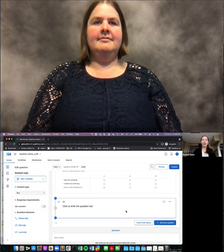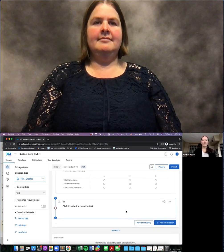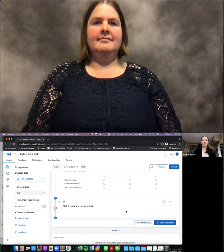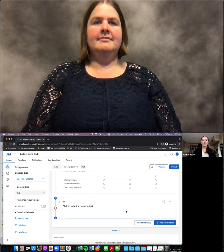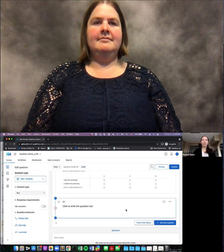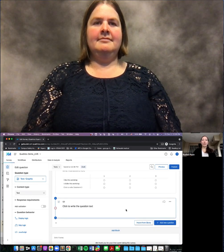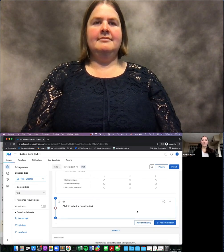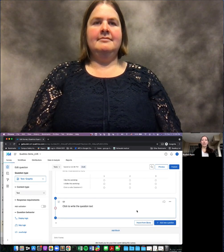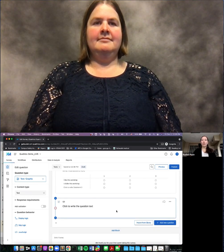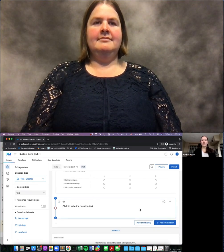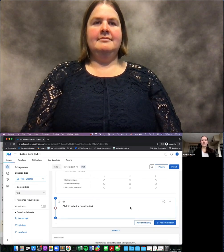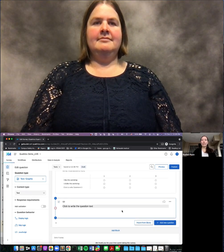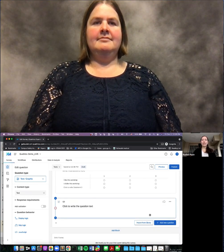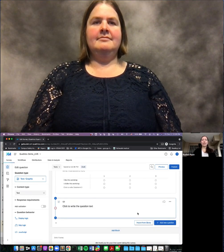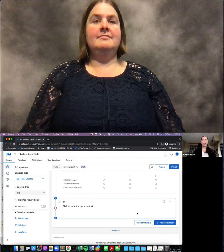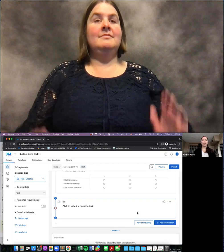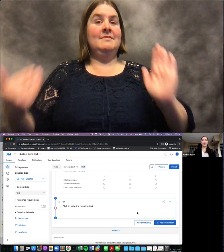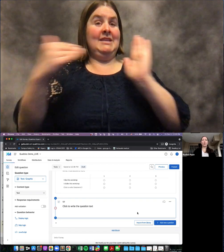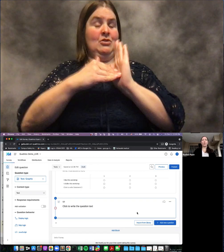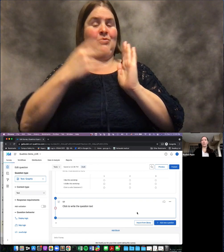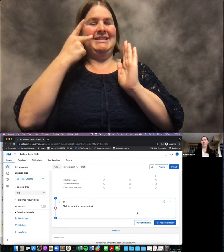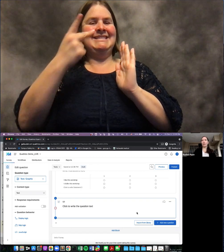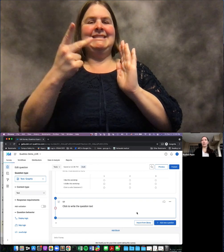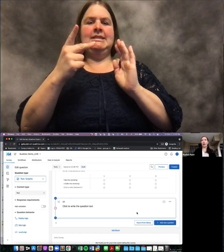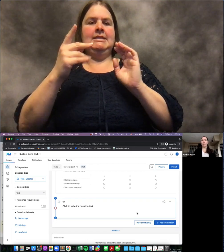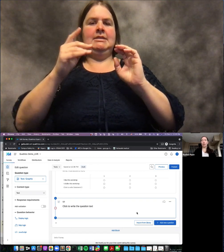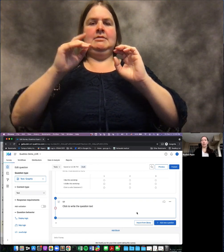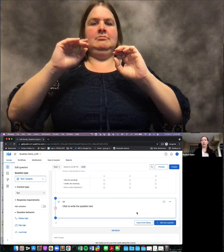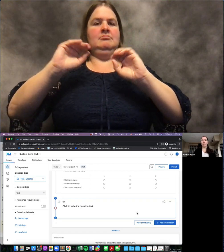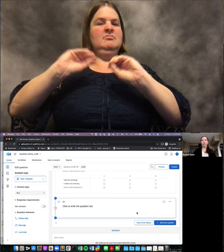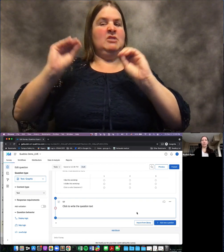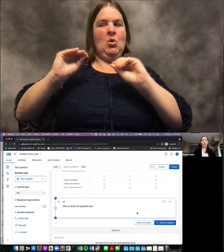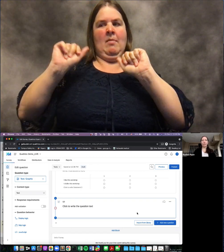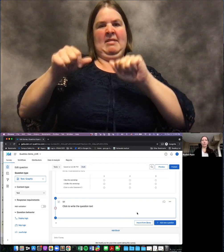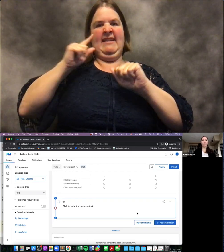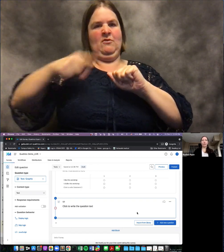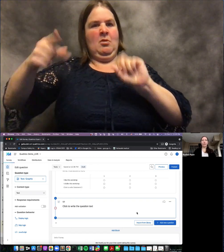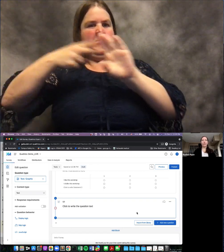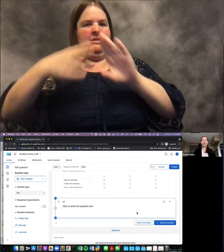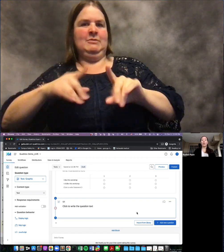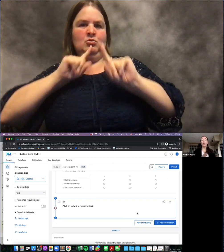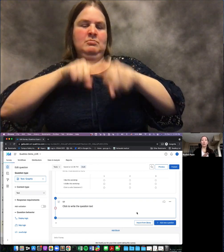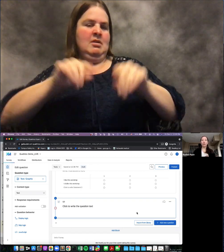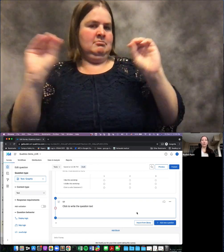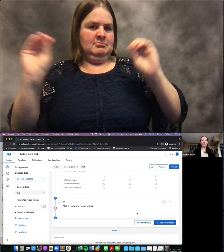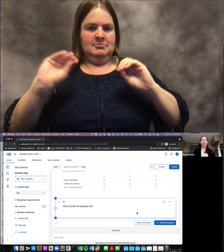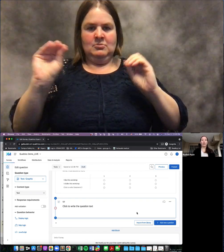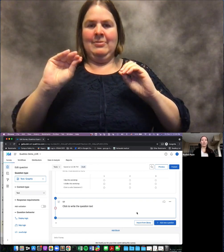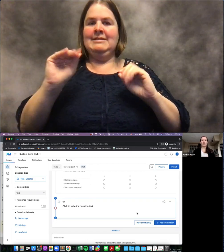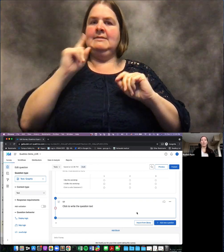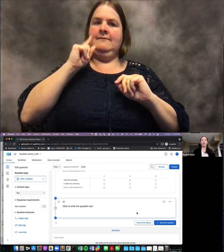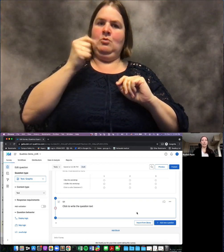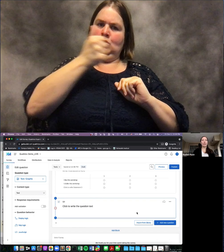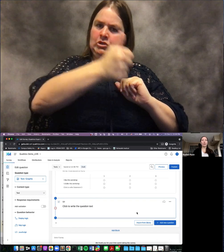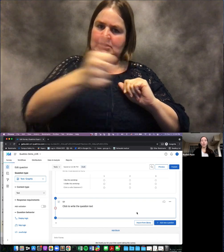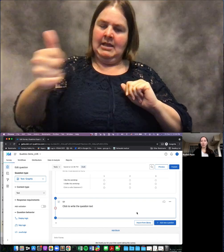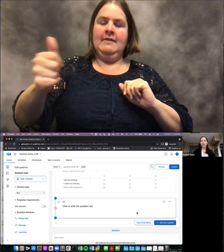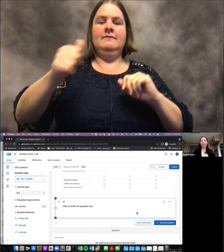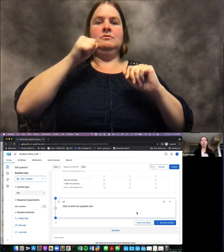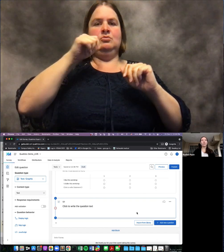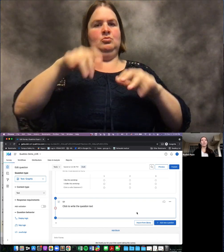So again, you can see that there's no response option here. This is only for